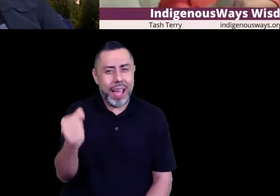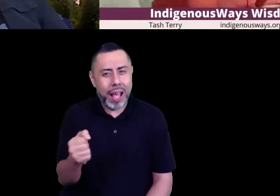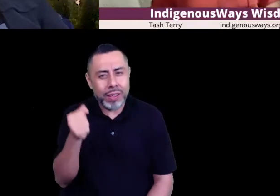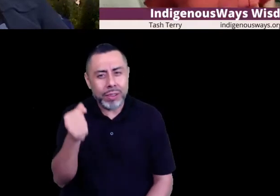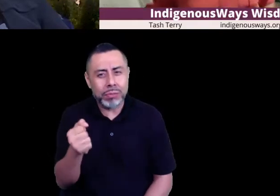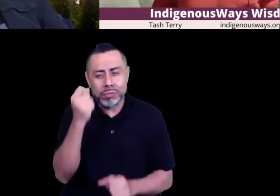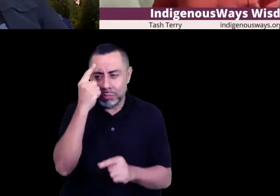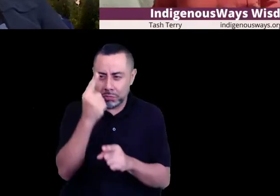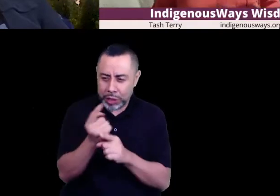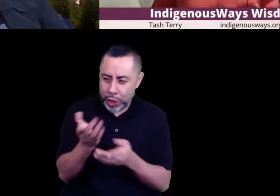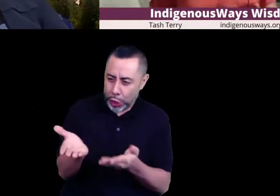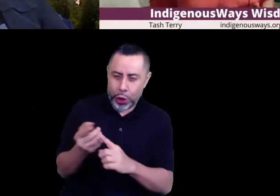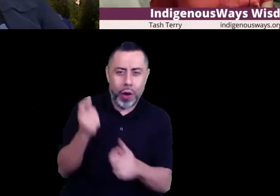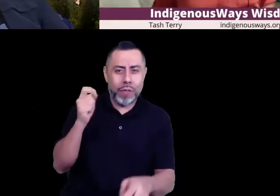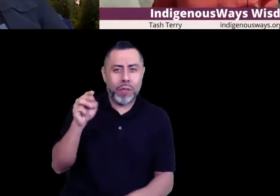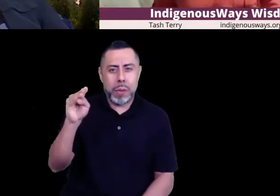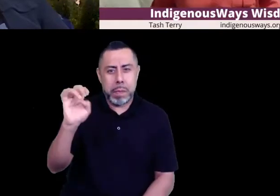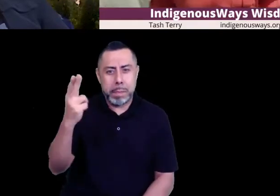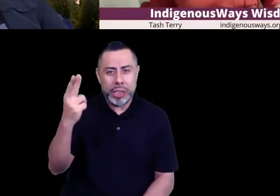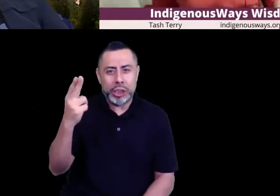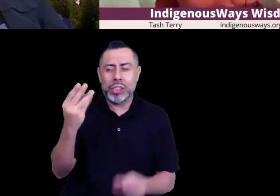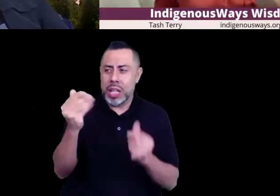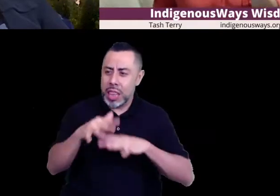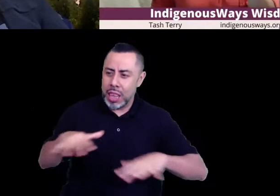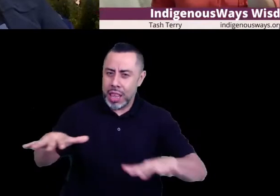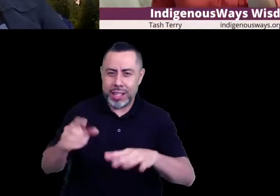the Michigan lands. And we are going to